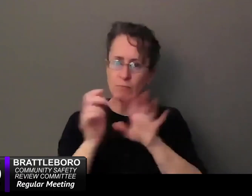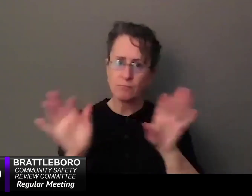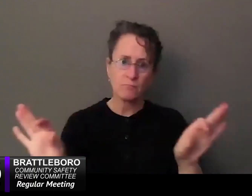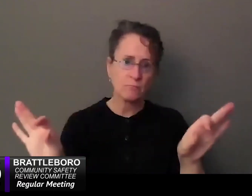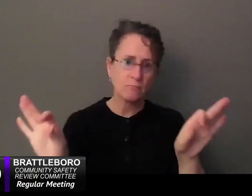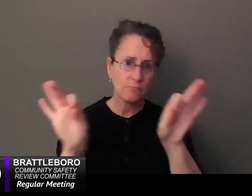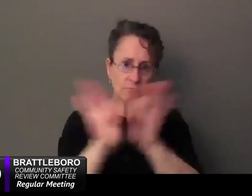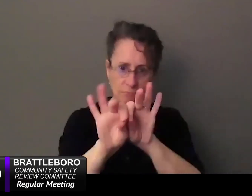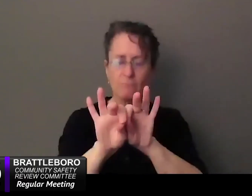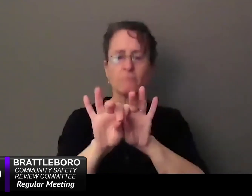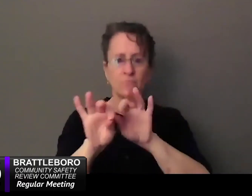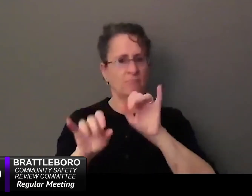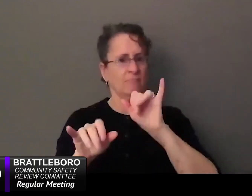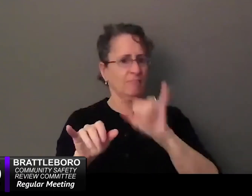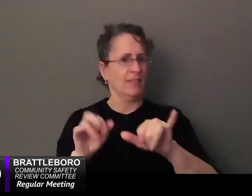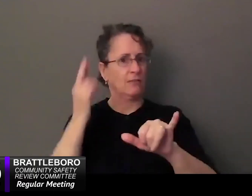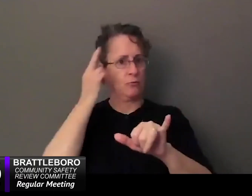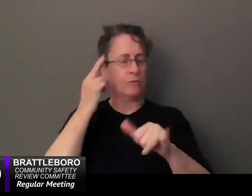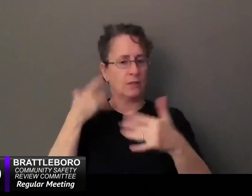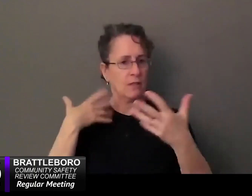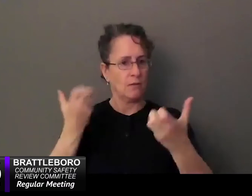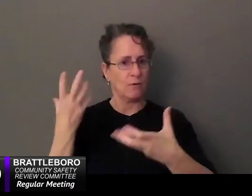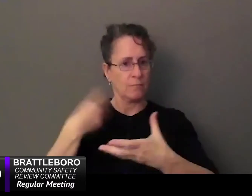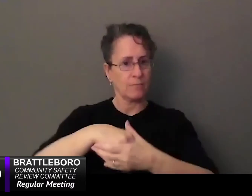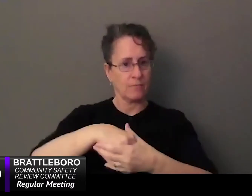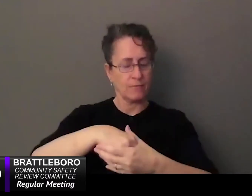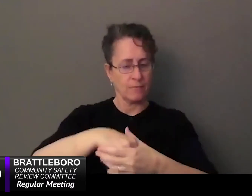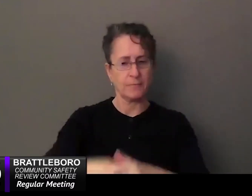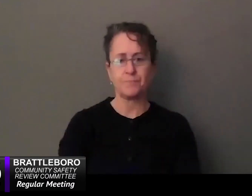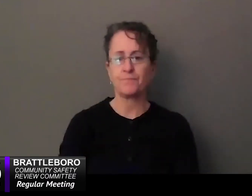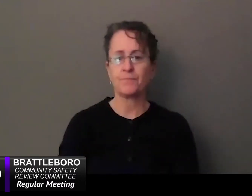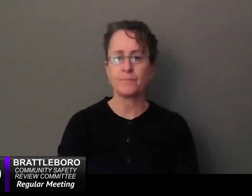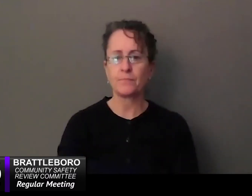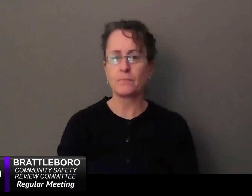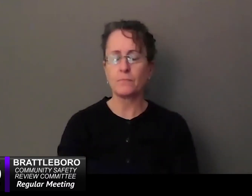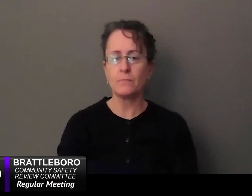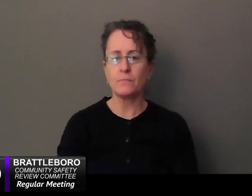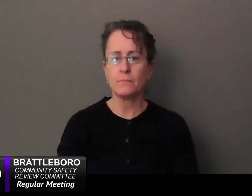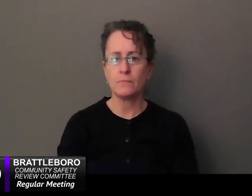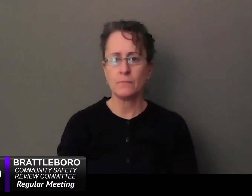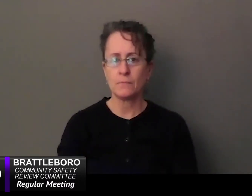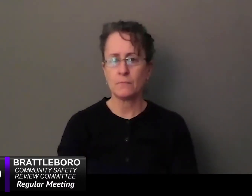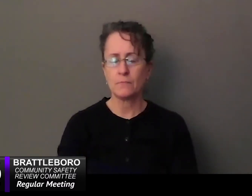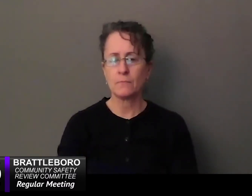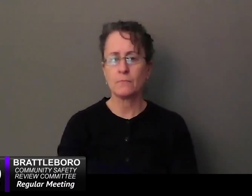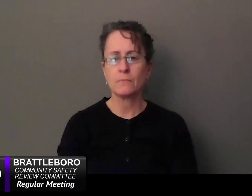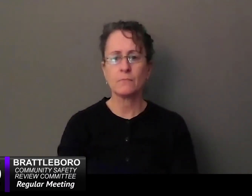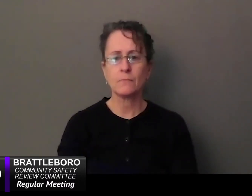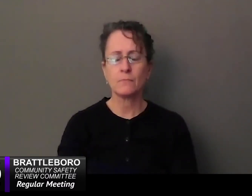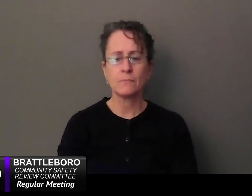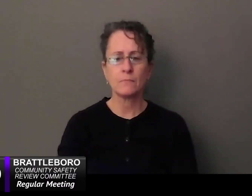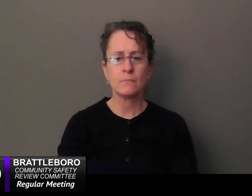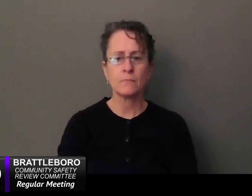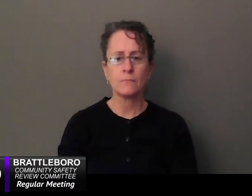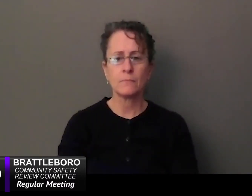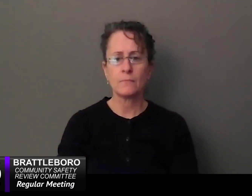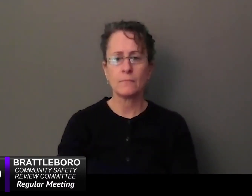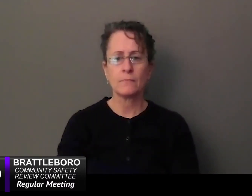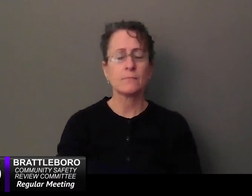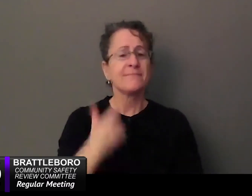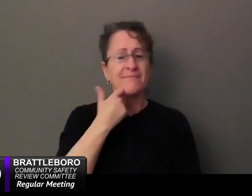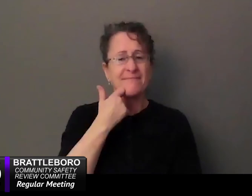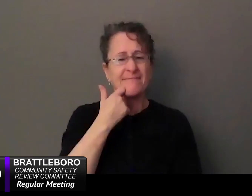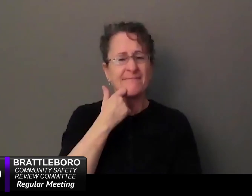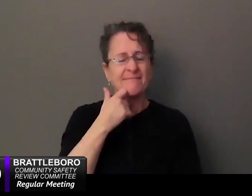my reason for getting involved in it. Most recently, I was also involved with a group that Emily